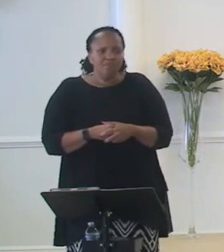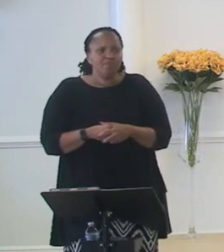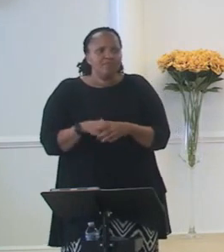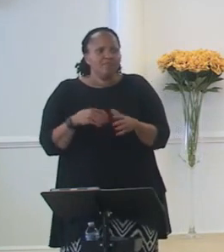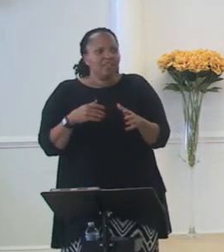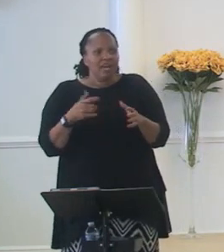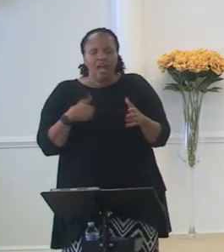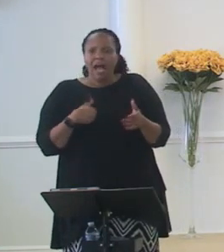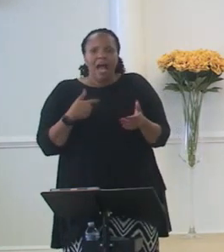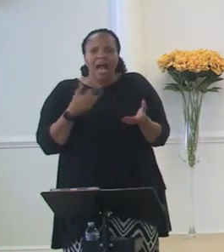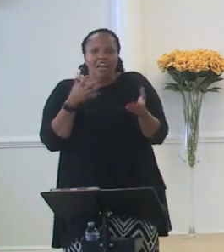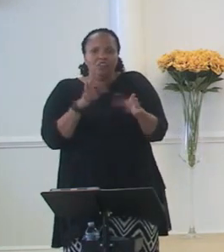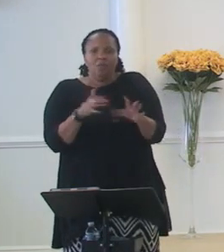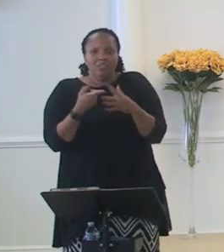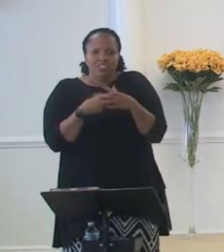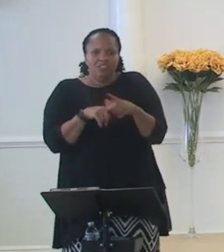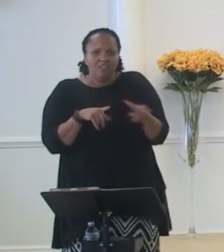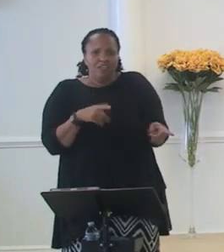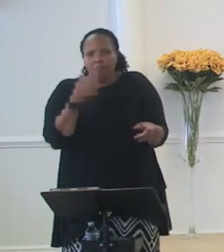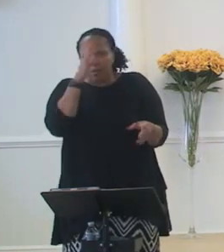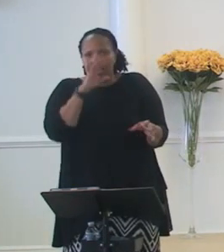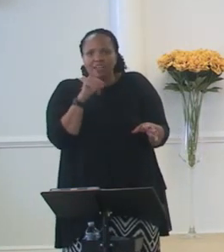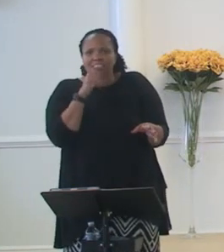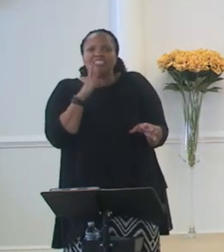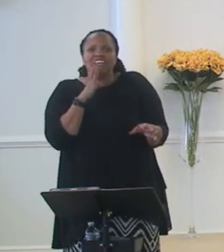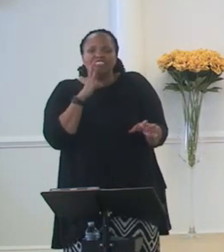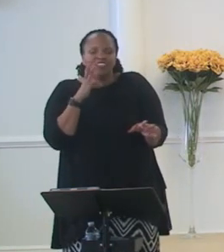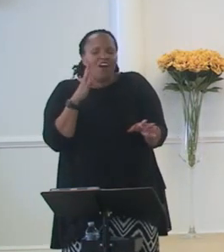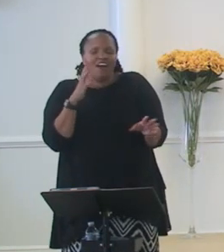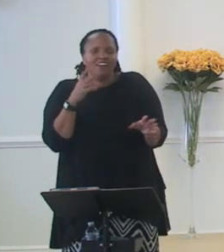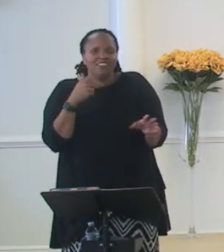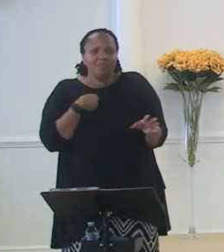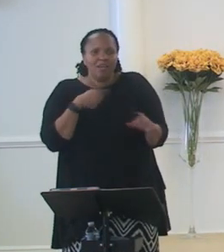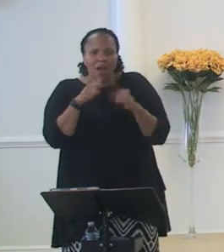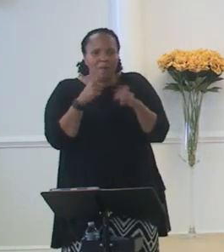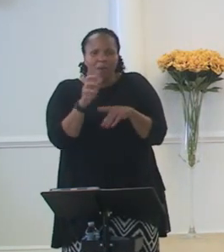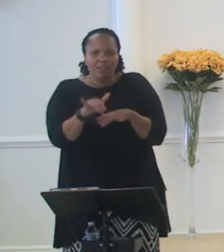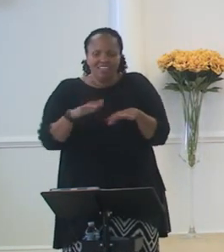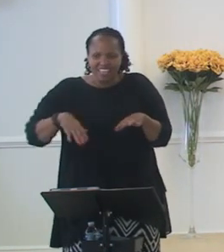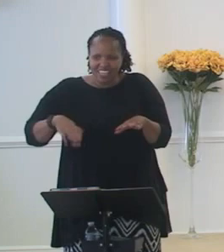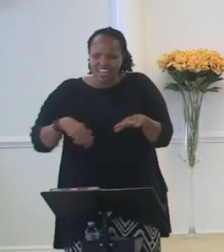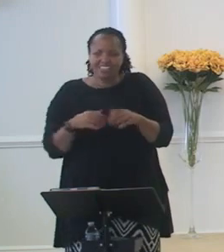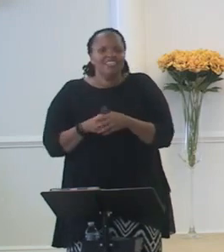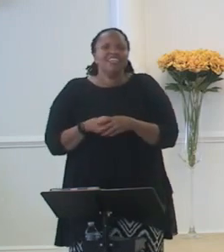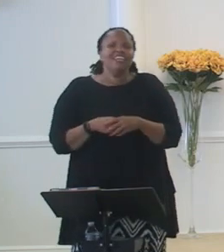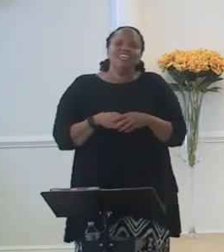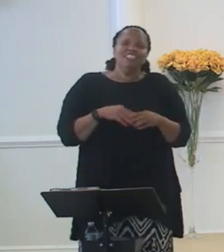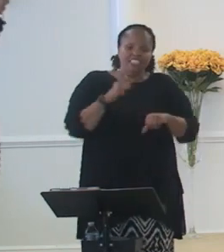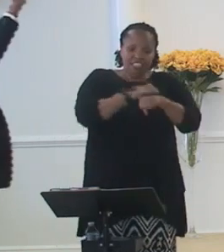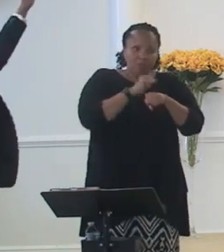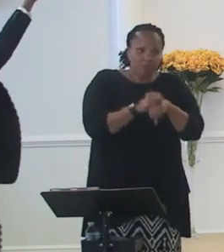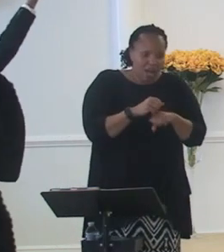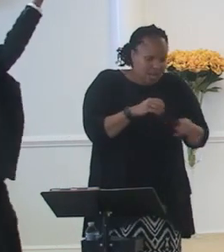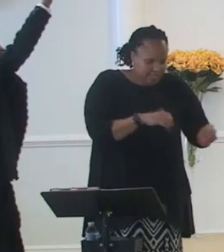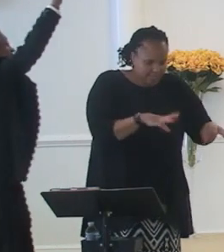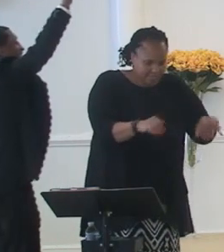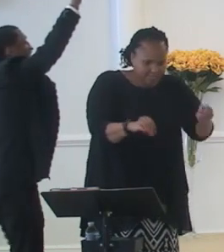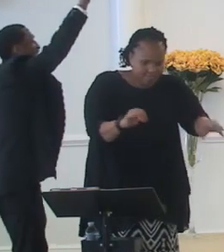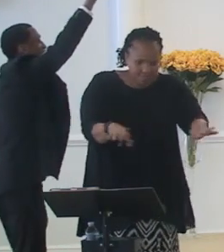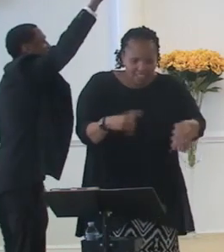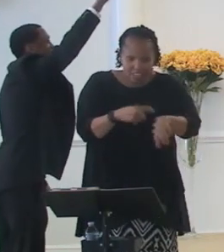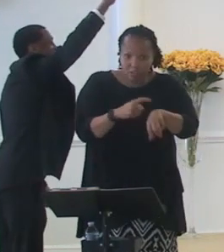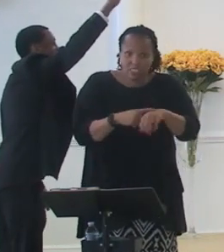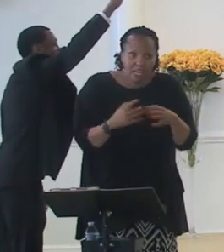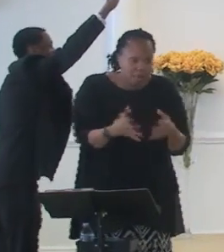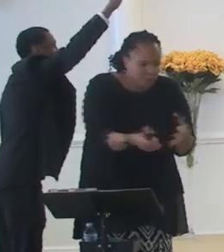And I don't want to get there because I don't want to preach there because he haven't talked to me yet, but he just gave me a little something right now. There's a time when you're going to gather the stones and say, you ain't think I